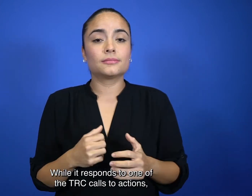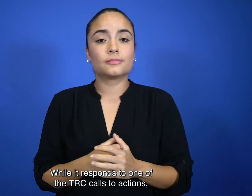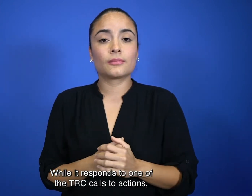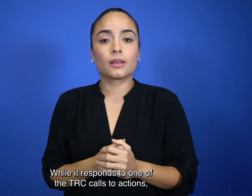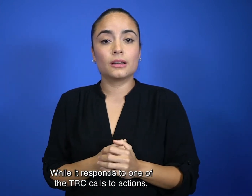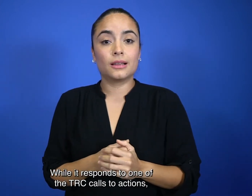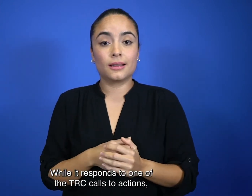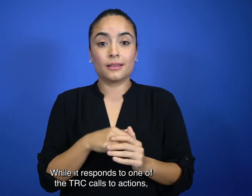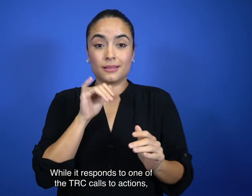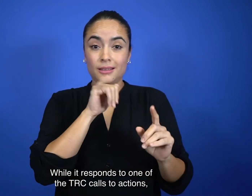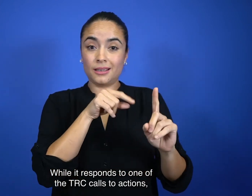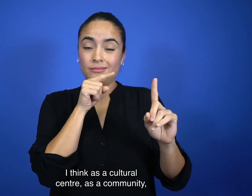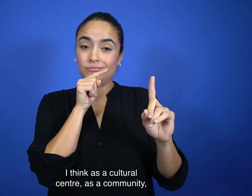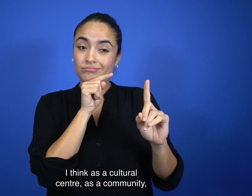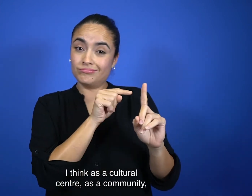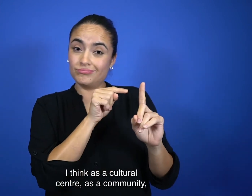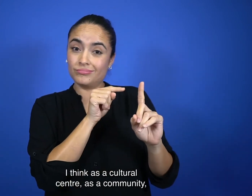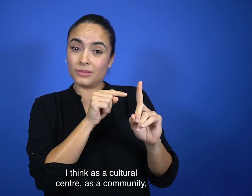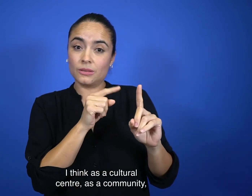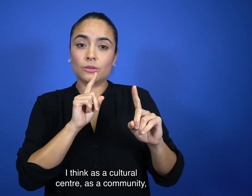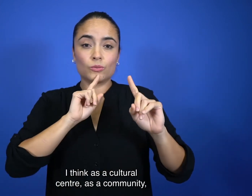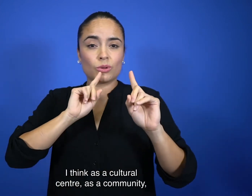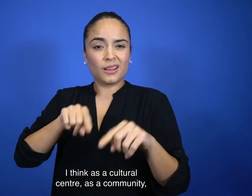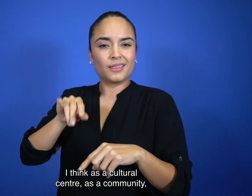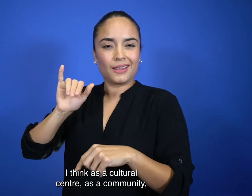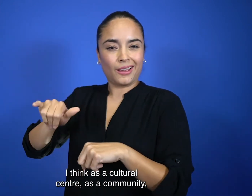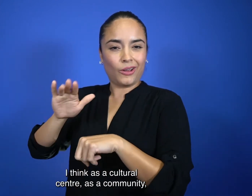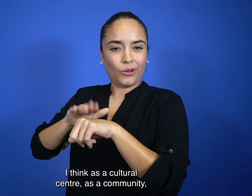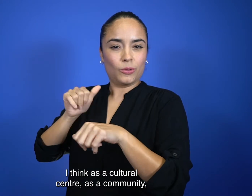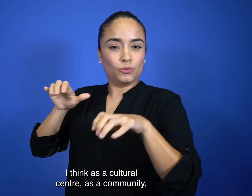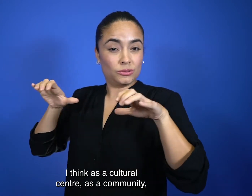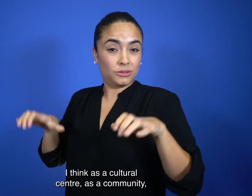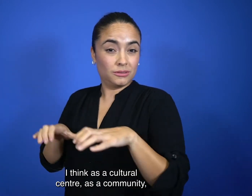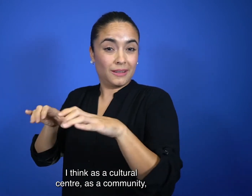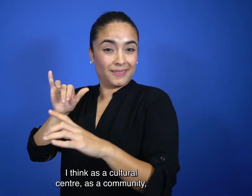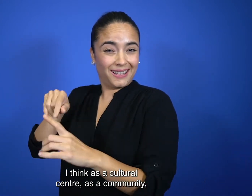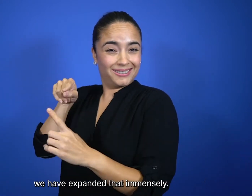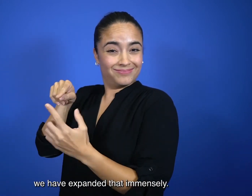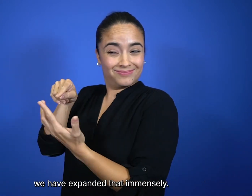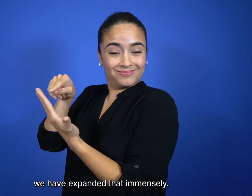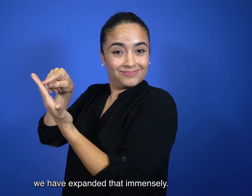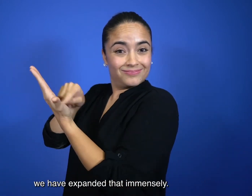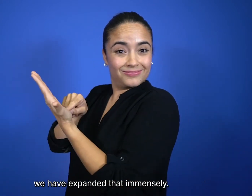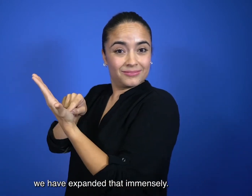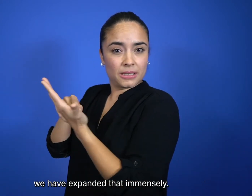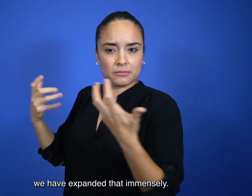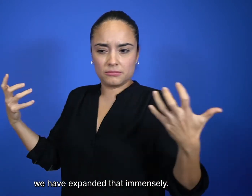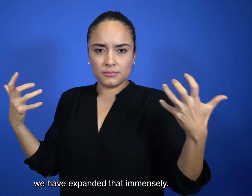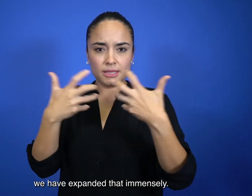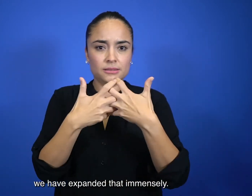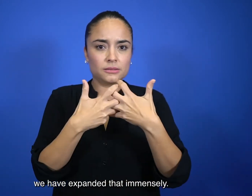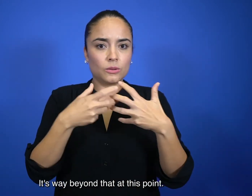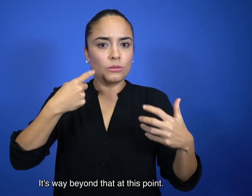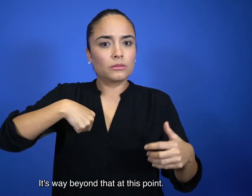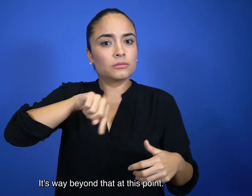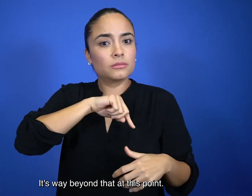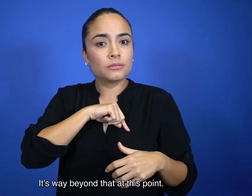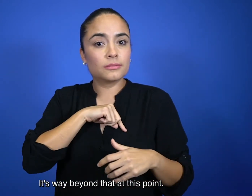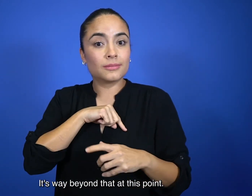to actions, I think as a cultural center, as a community, we have expanded that immensely. It's way